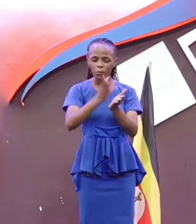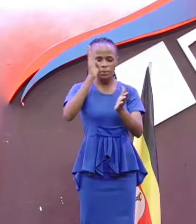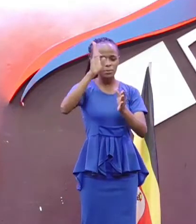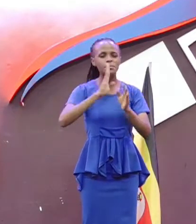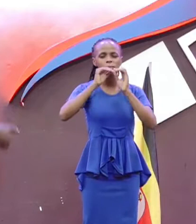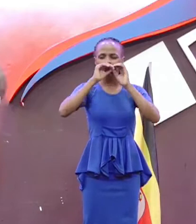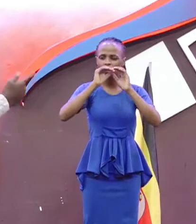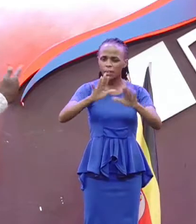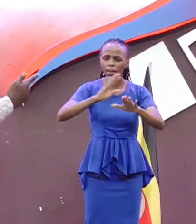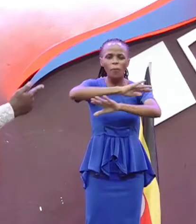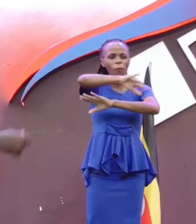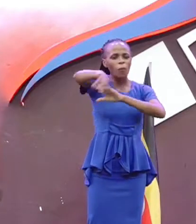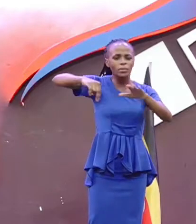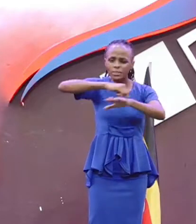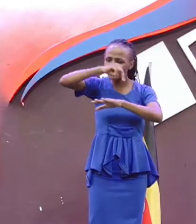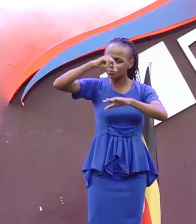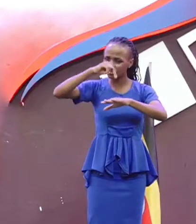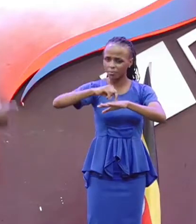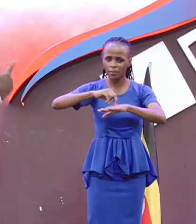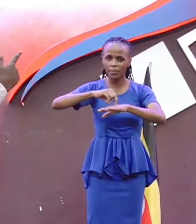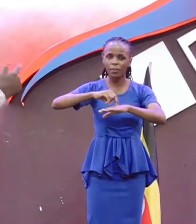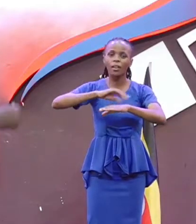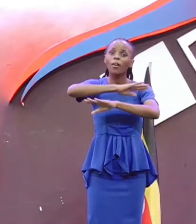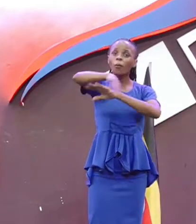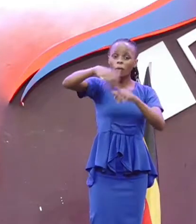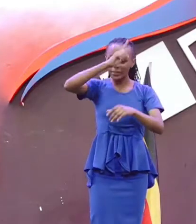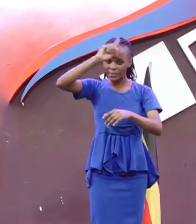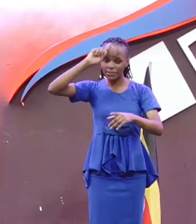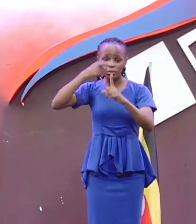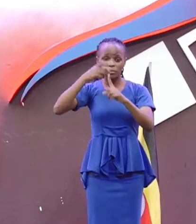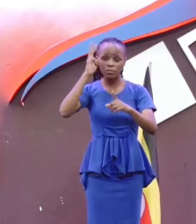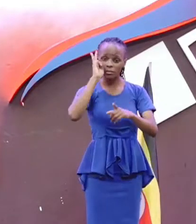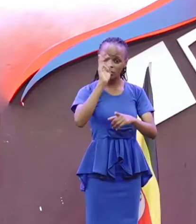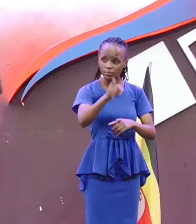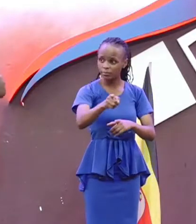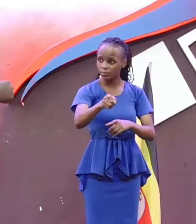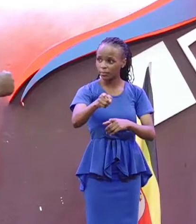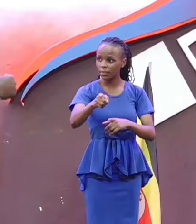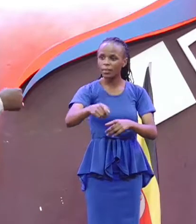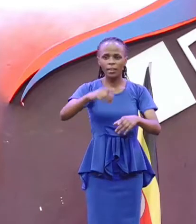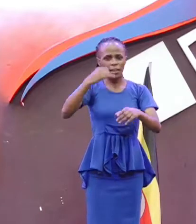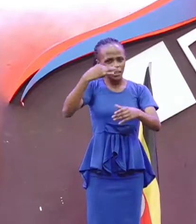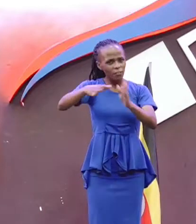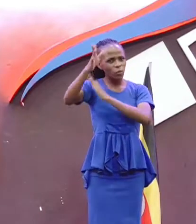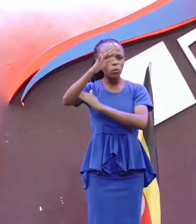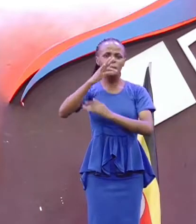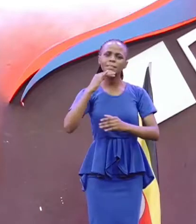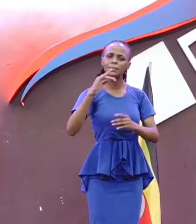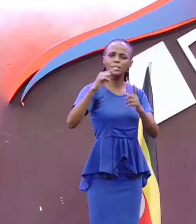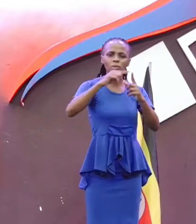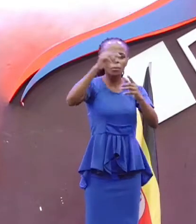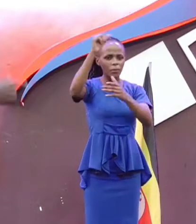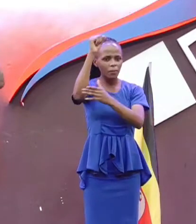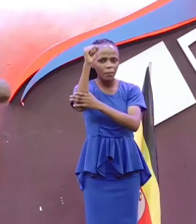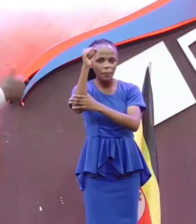be blessed. Amawanga gona, all the tribes, baka baka baliva mugwe, all the kings will come from Katonda you. Nga yogane Ibrahim, as the Lord was